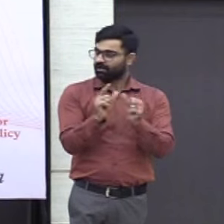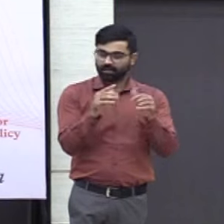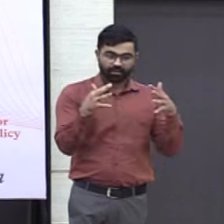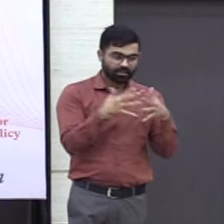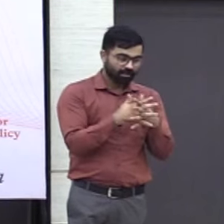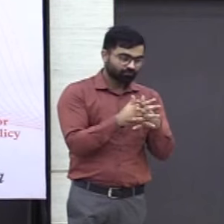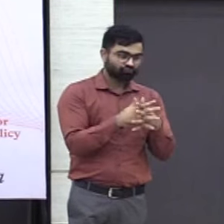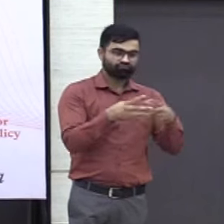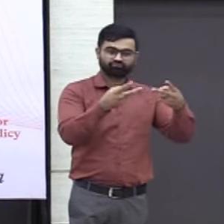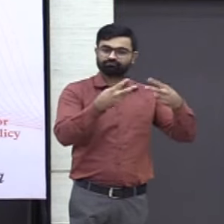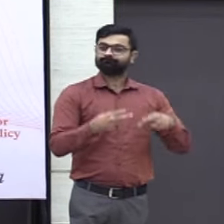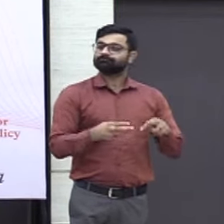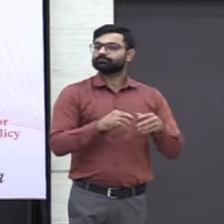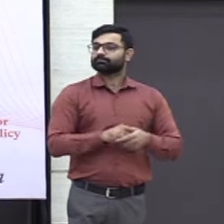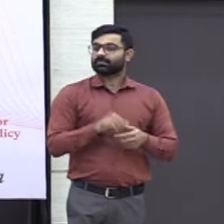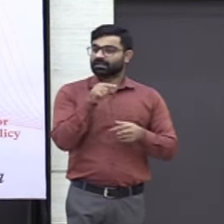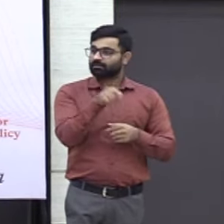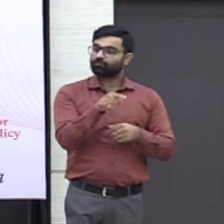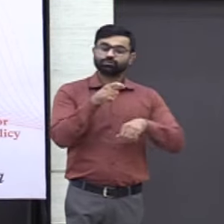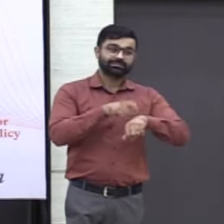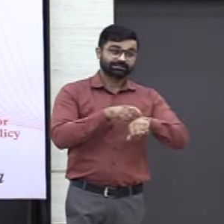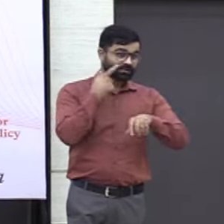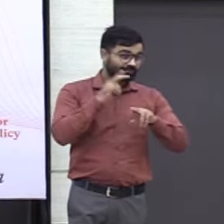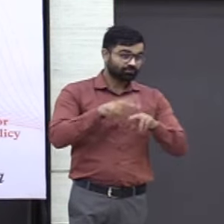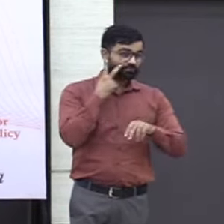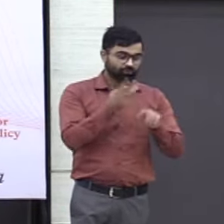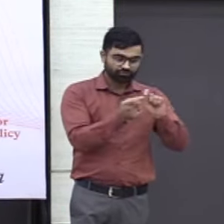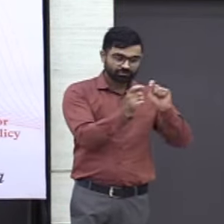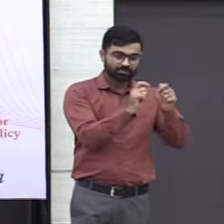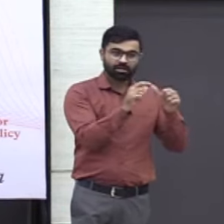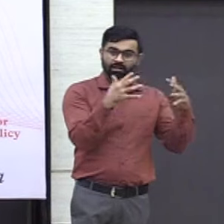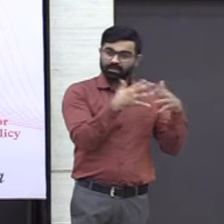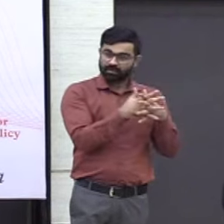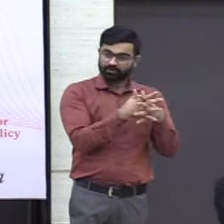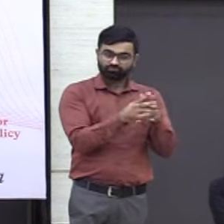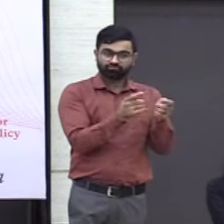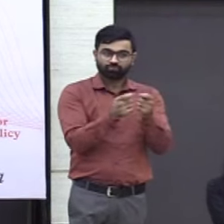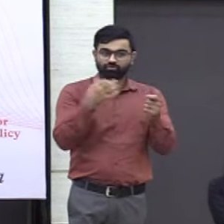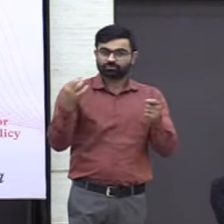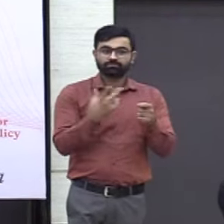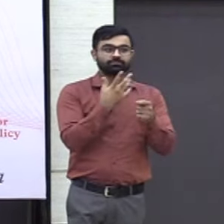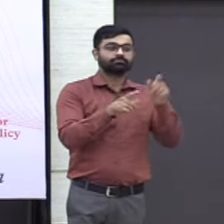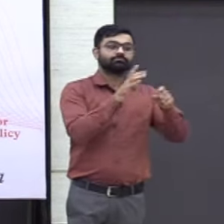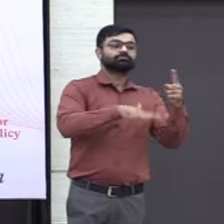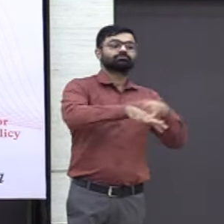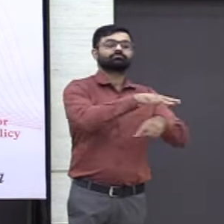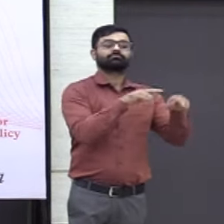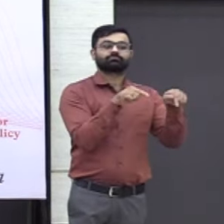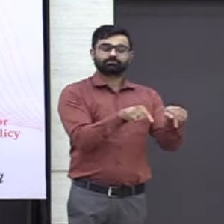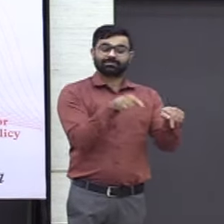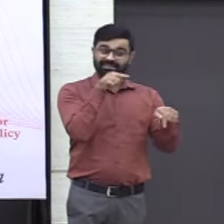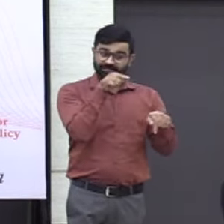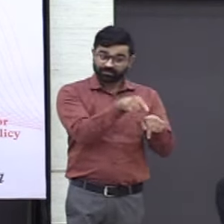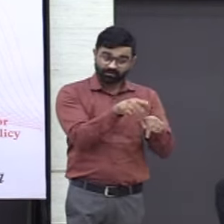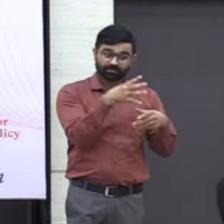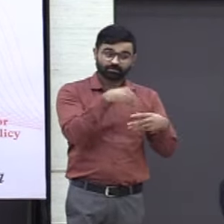law becomes redundant. That's the time when you seek amendments in the law to deal with new human situations. So